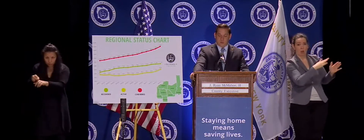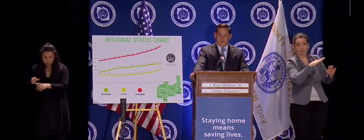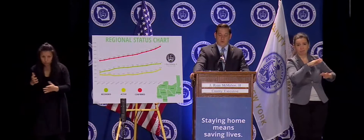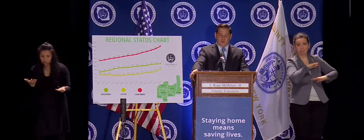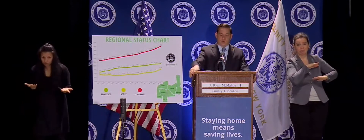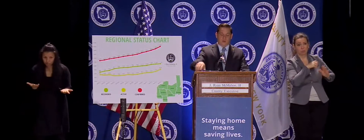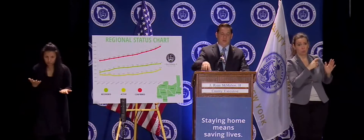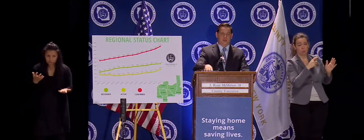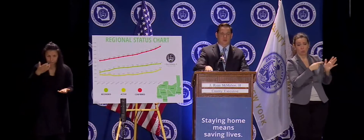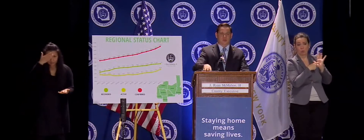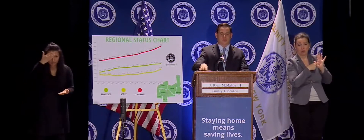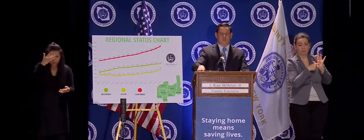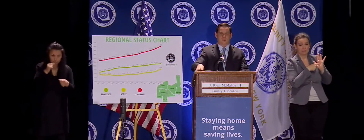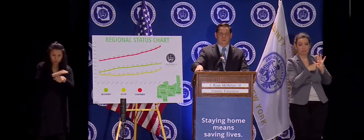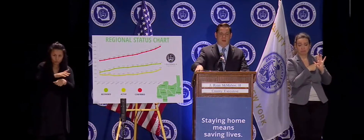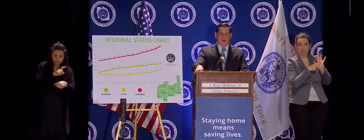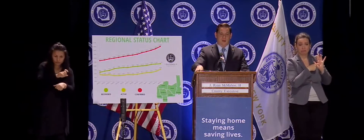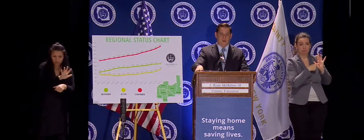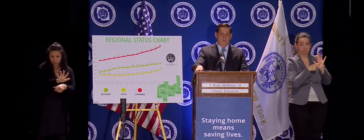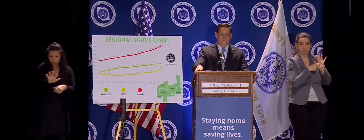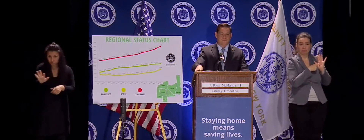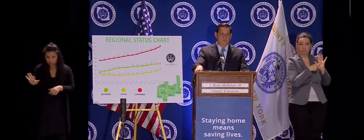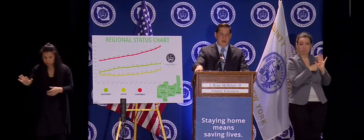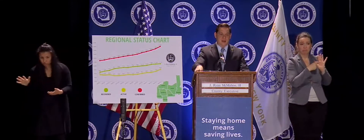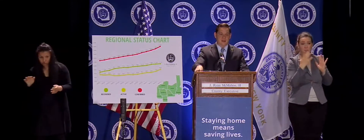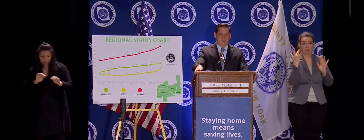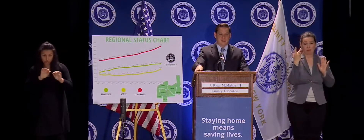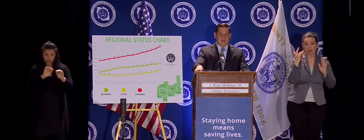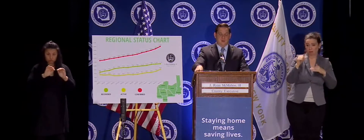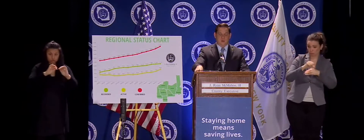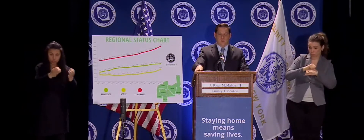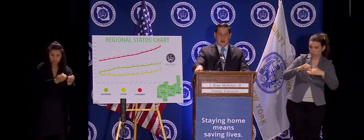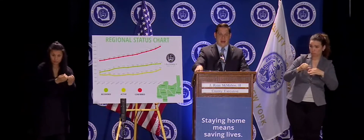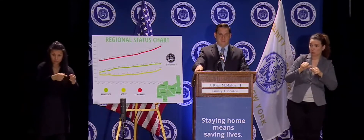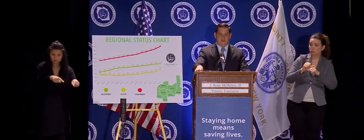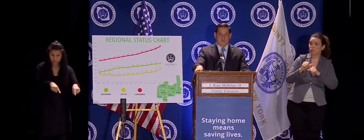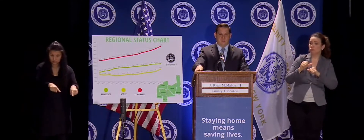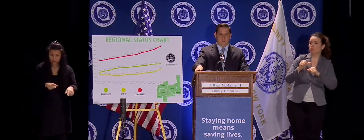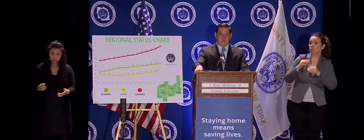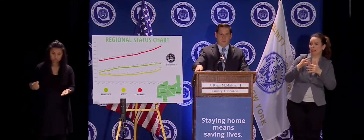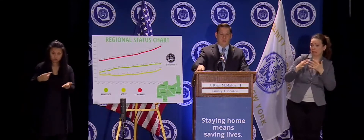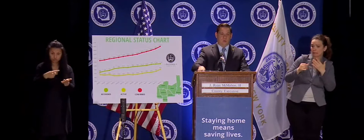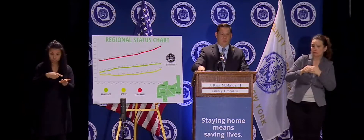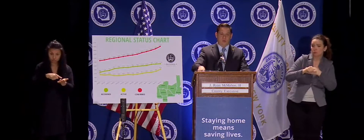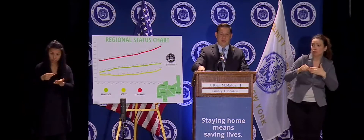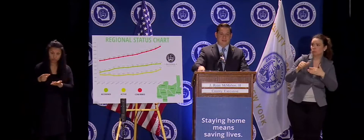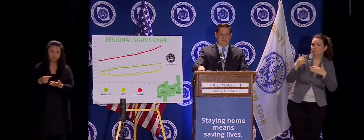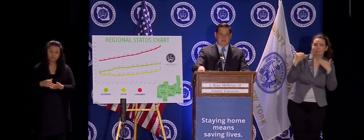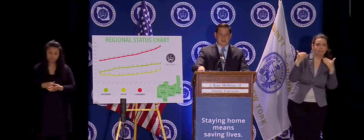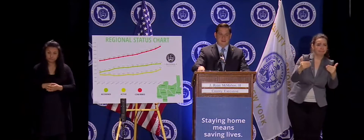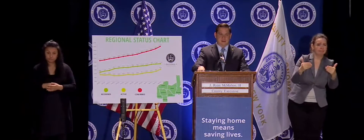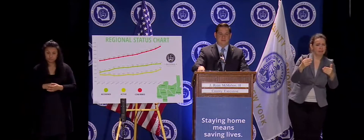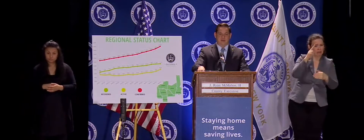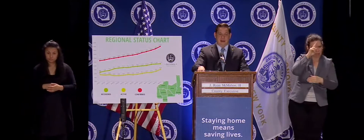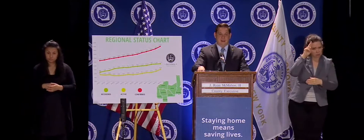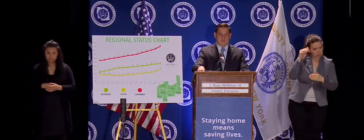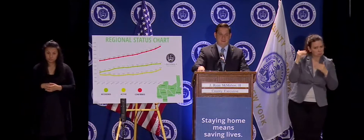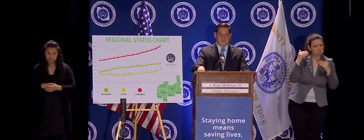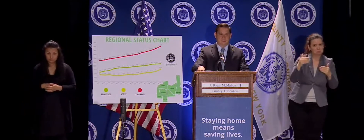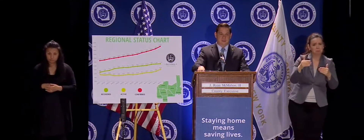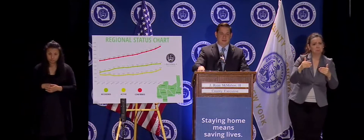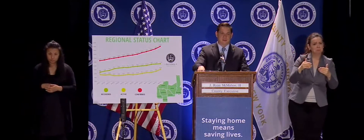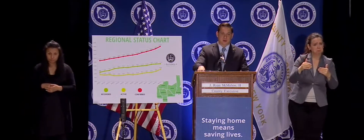But moving forward, the community should be prepared that we will have new cases every